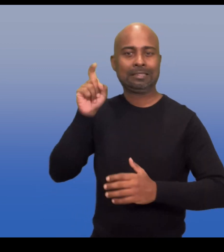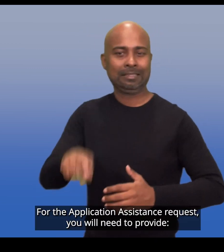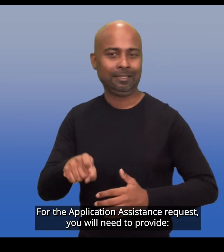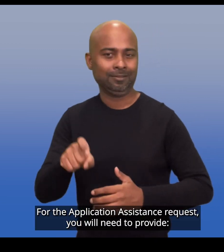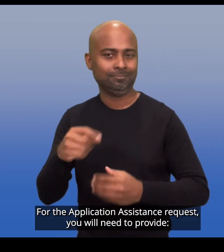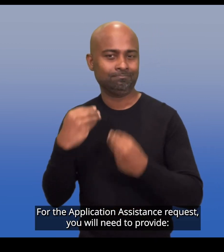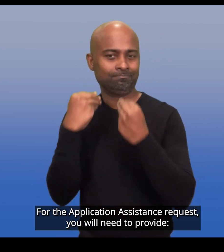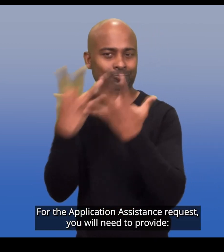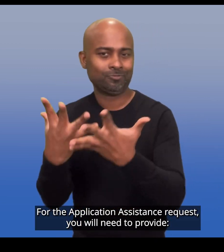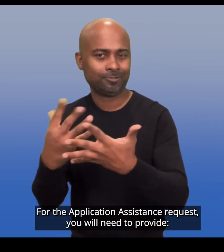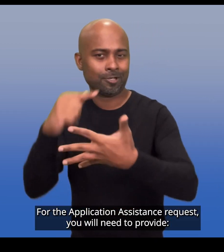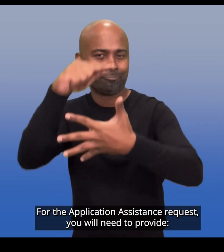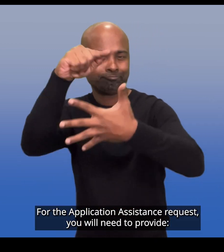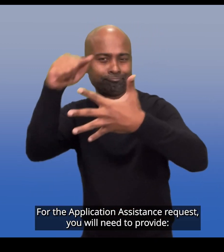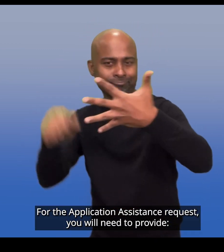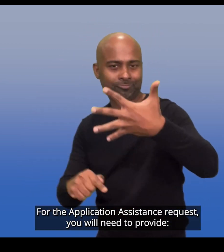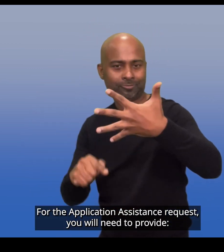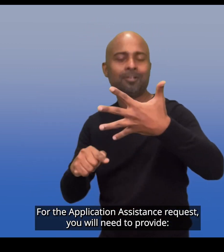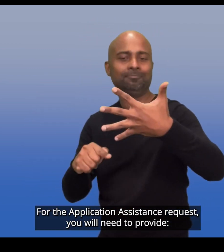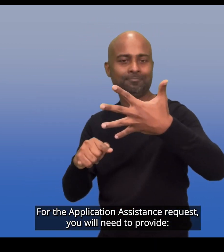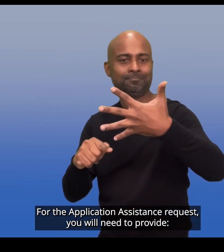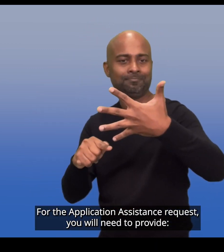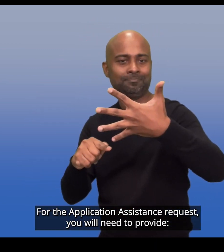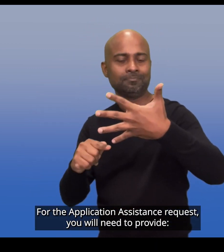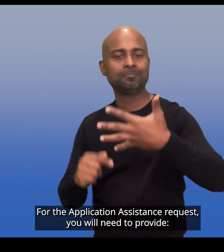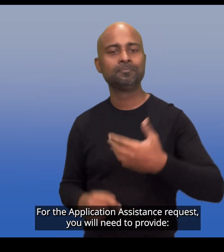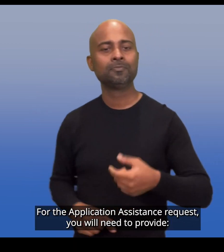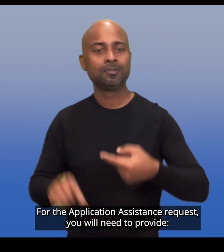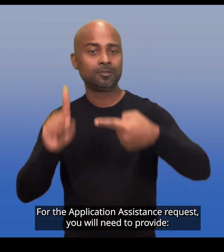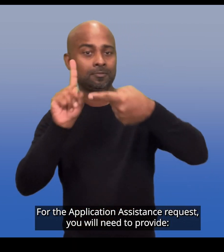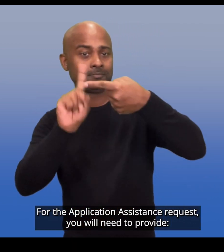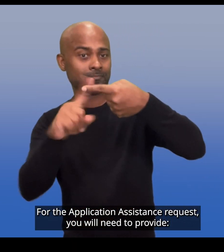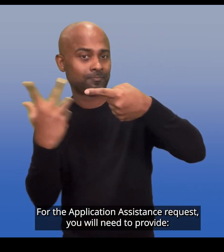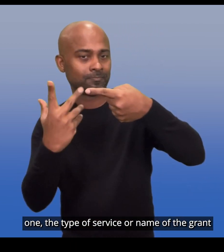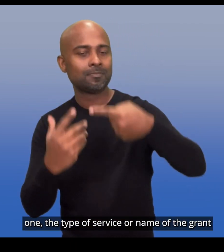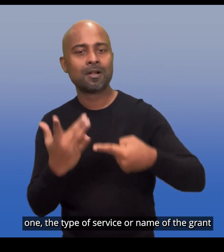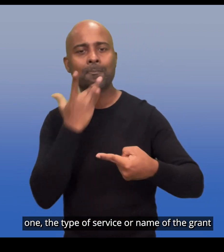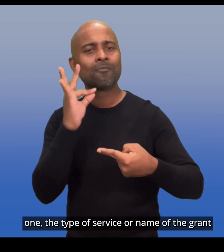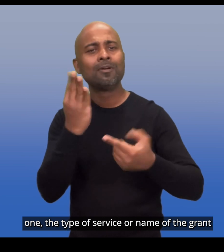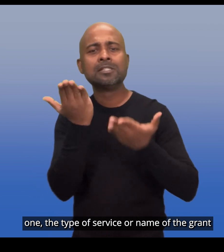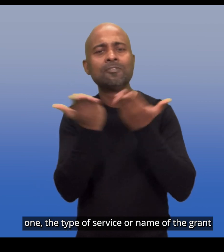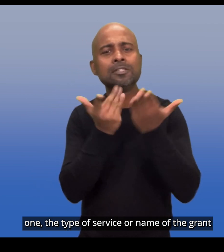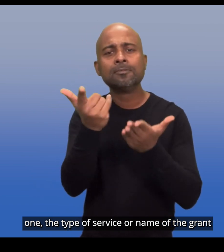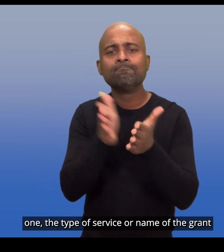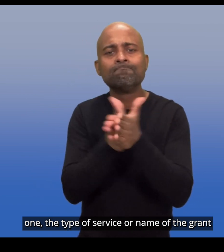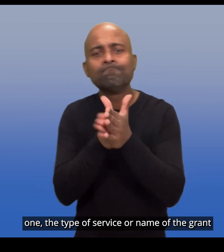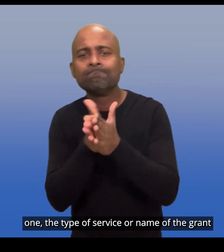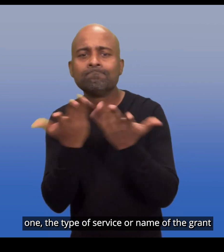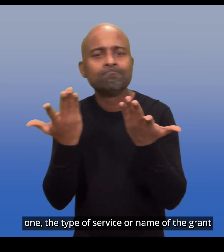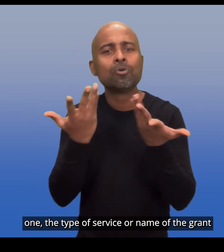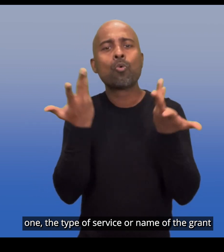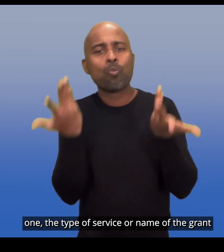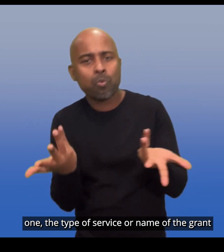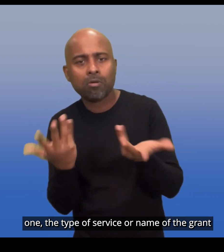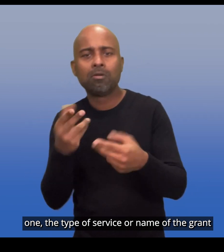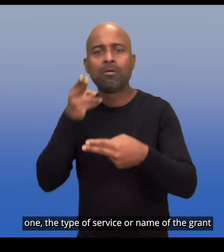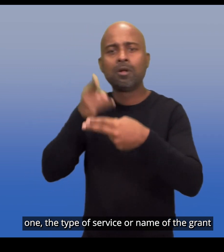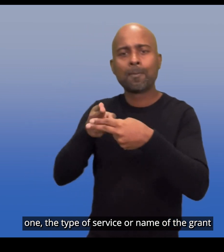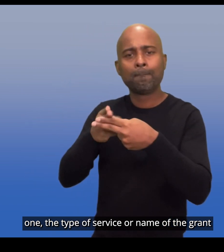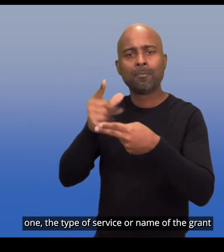For the application assistance request, you will need to provide 1. The type of service or name of the